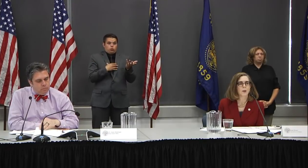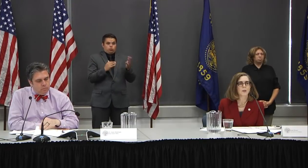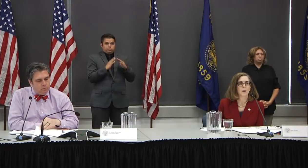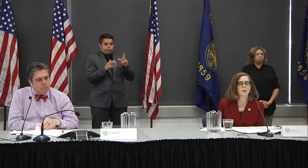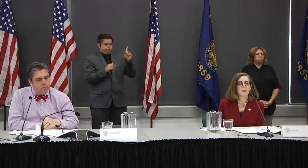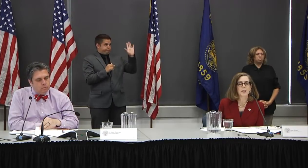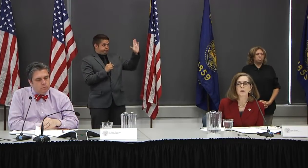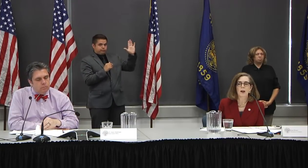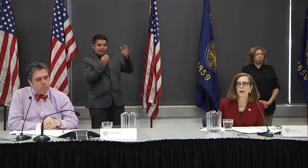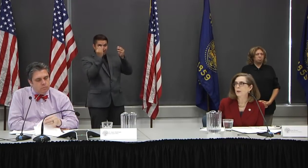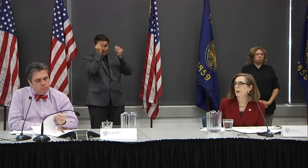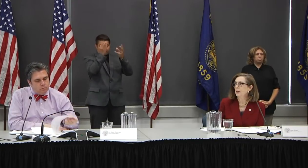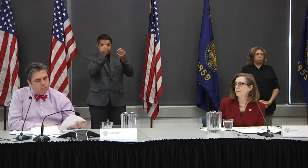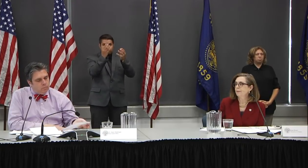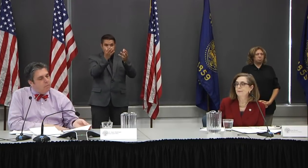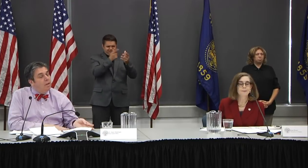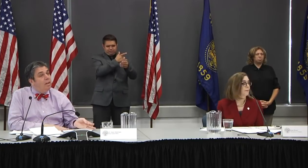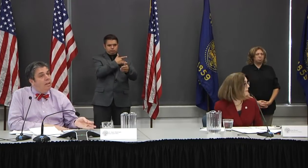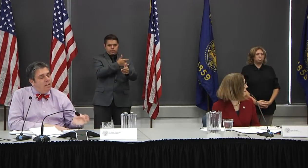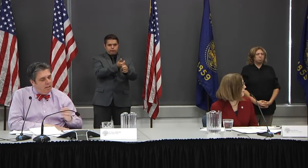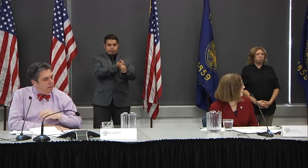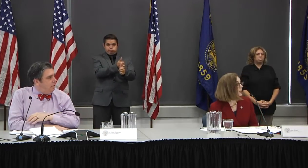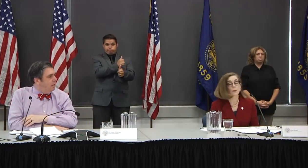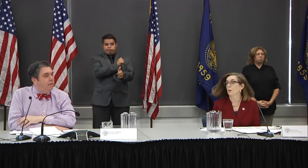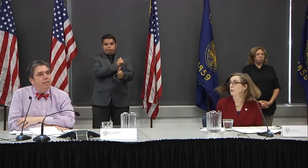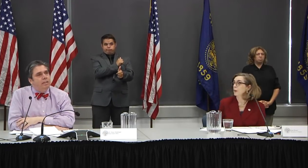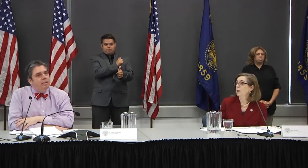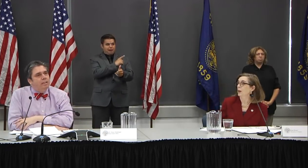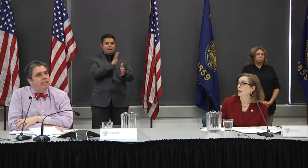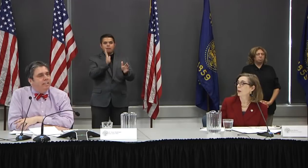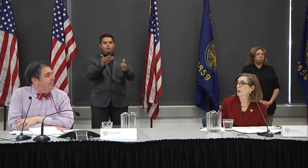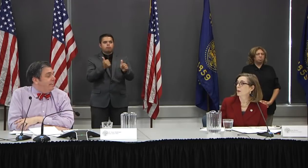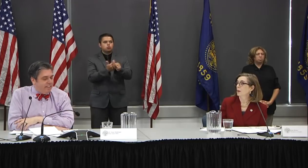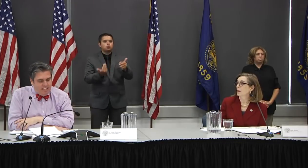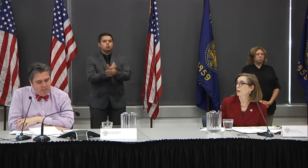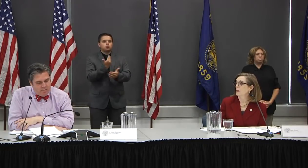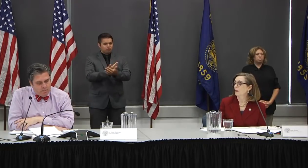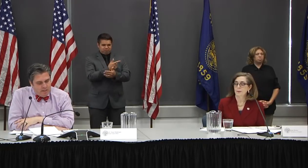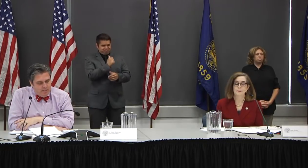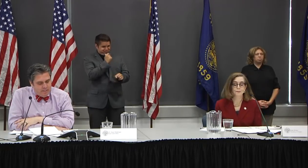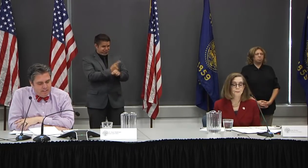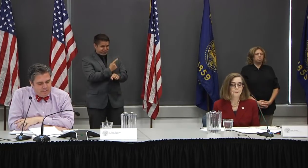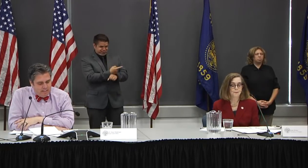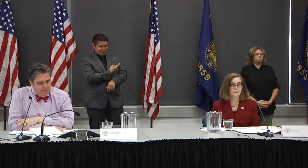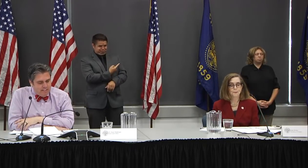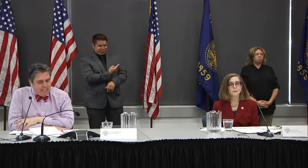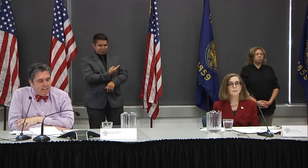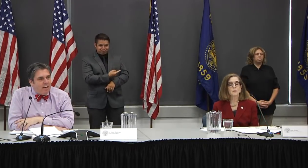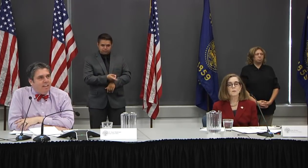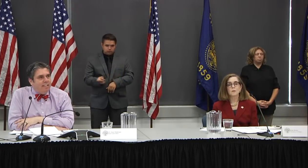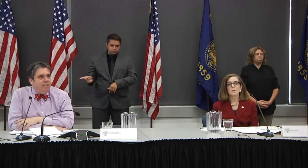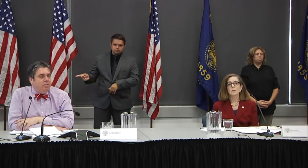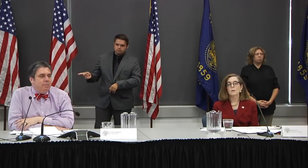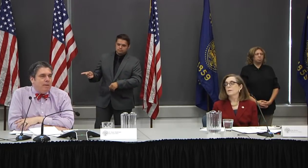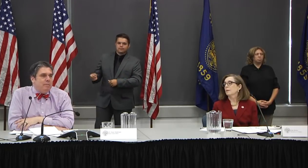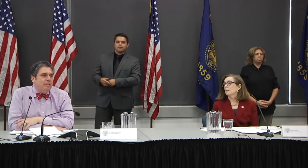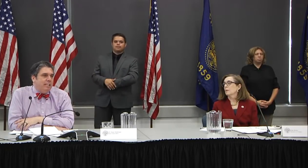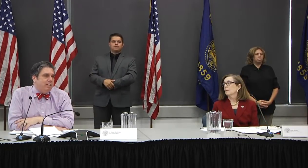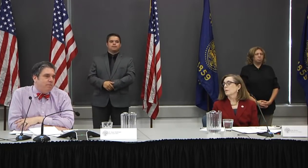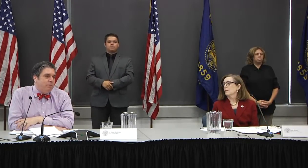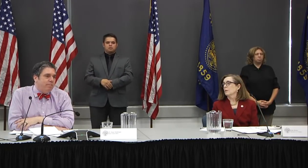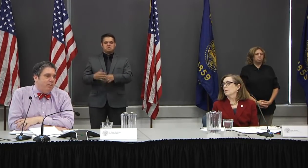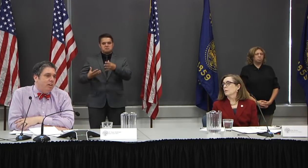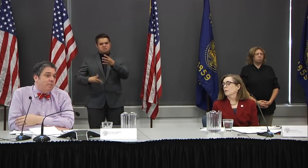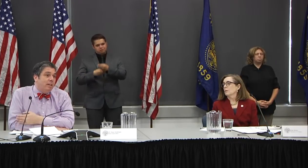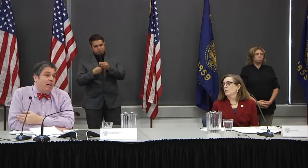not always up to date or accurate. Can either one of you add? Yeah, thank you, Governor Brown. This is Dean Sondlinger. Sometimes our